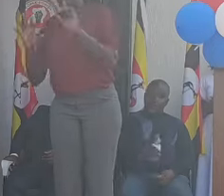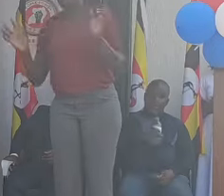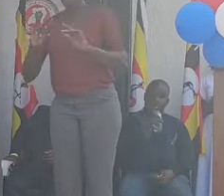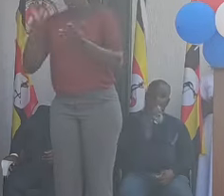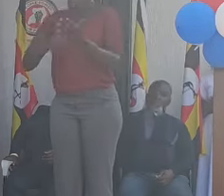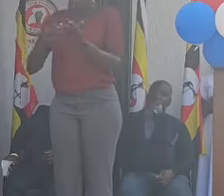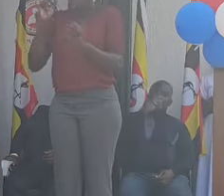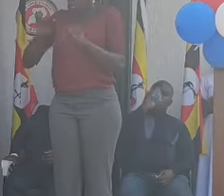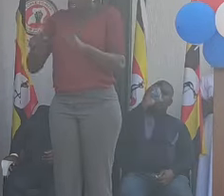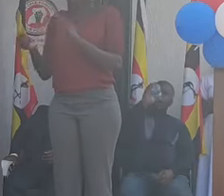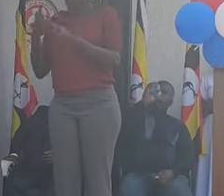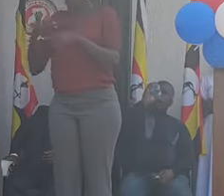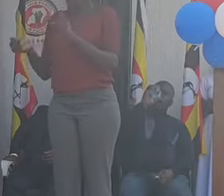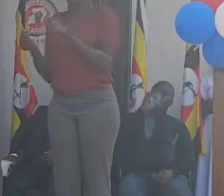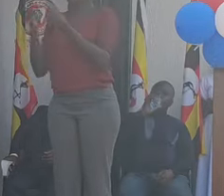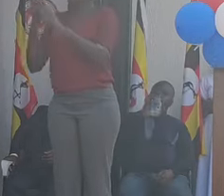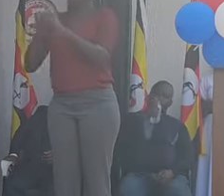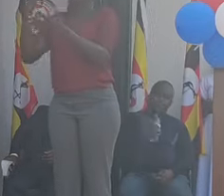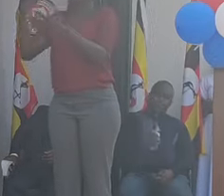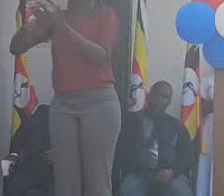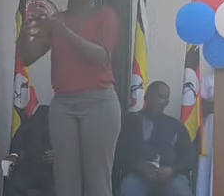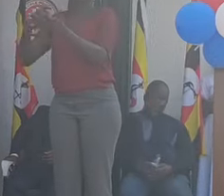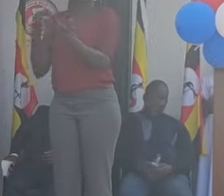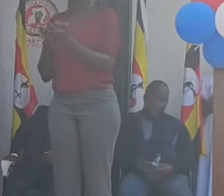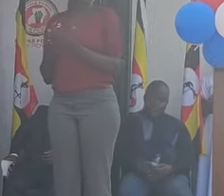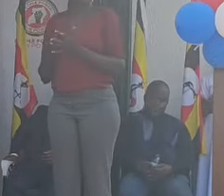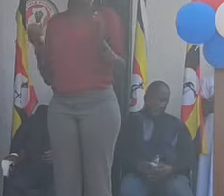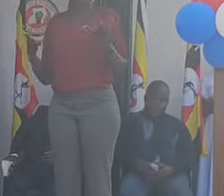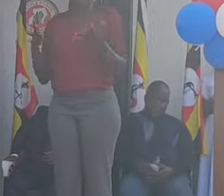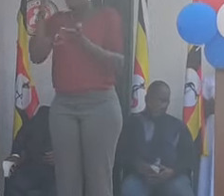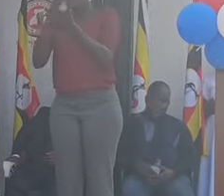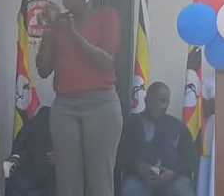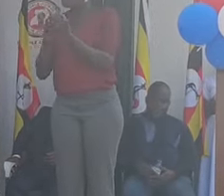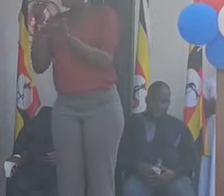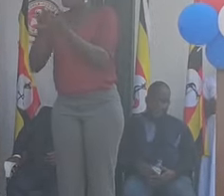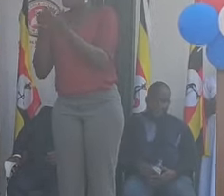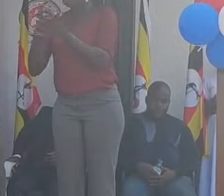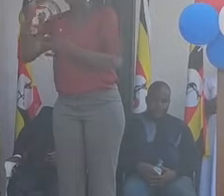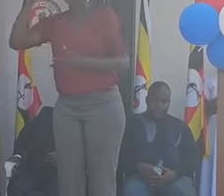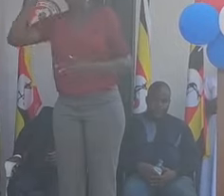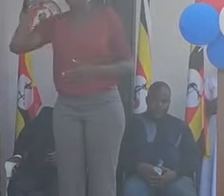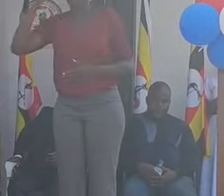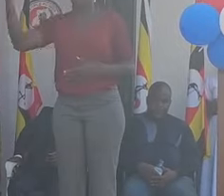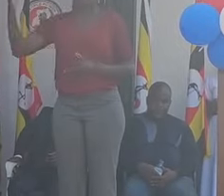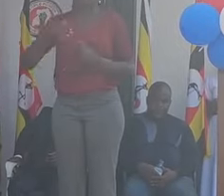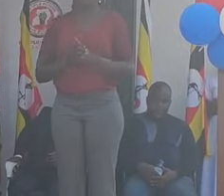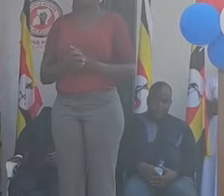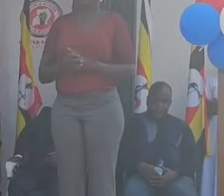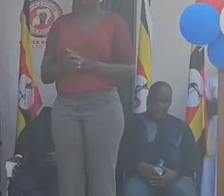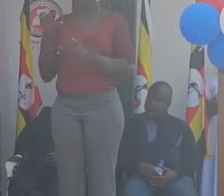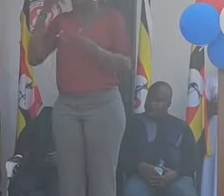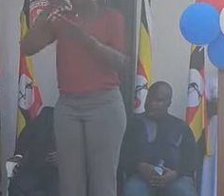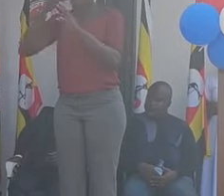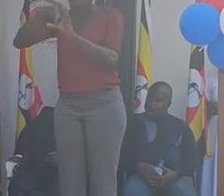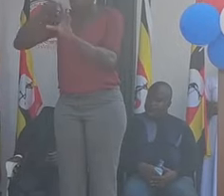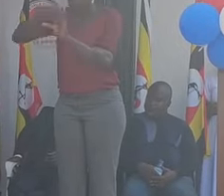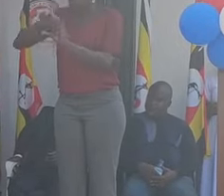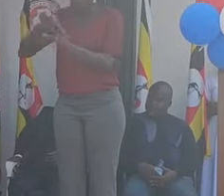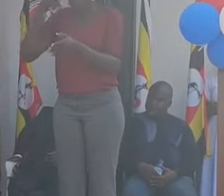money? All the trillions, what can we do? What shall we be able to do with the oil that we have in